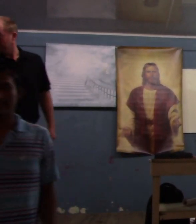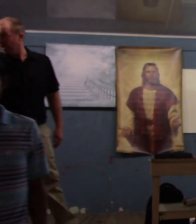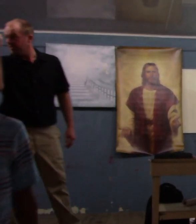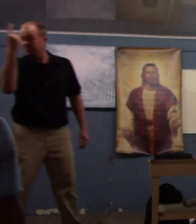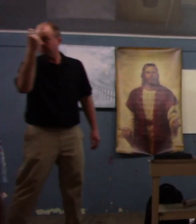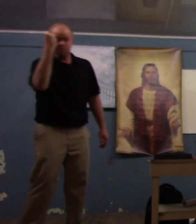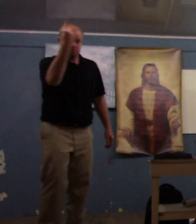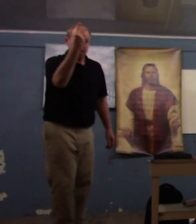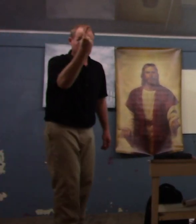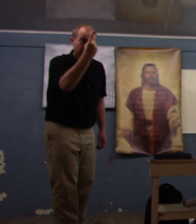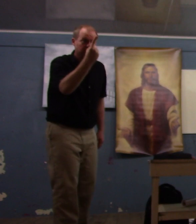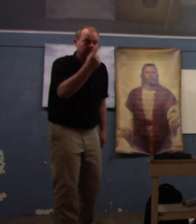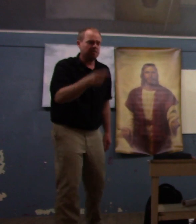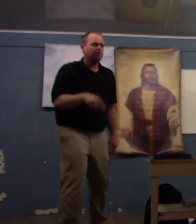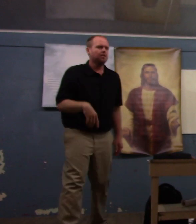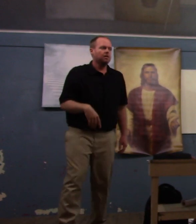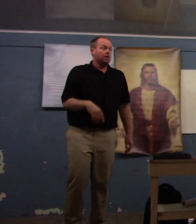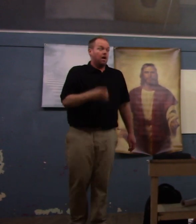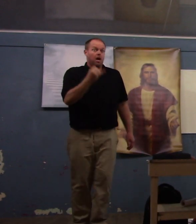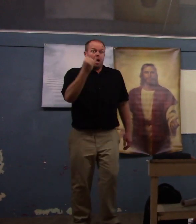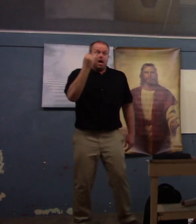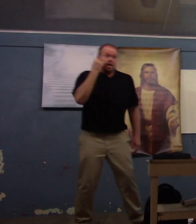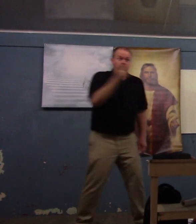Do you understand? Do you understand who's reading?